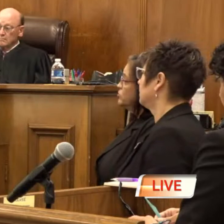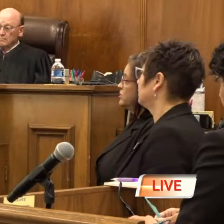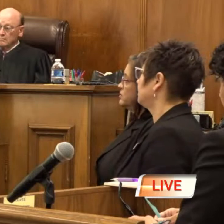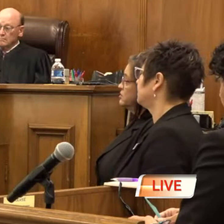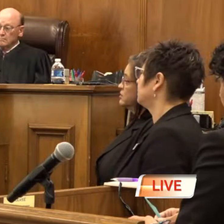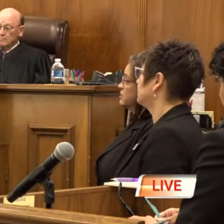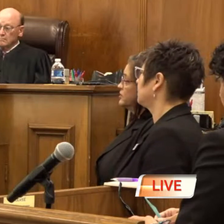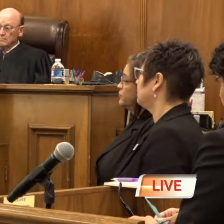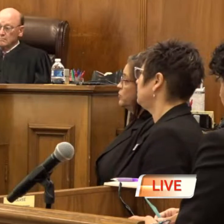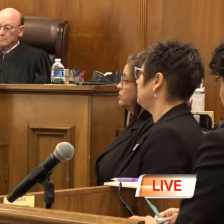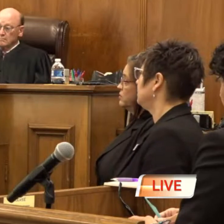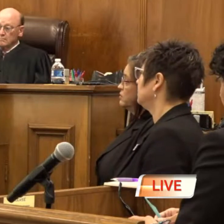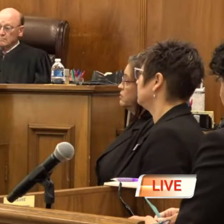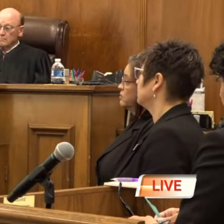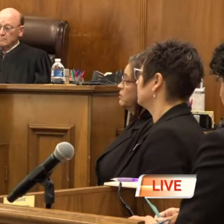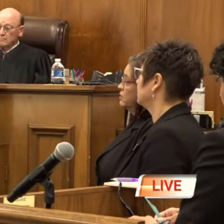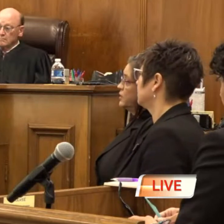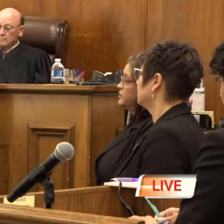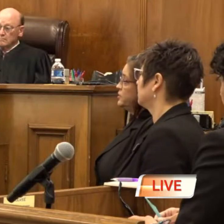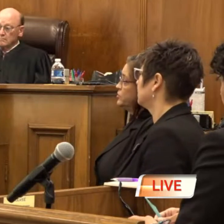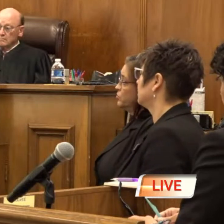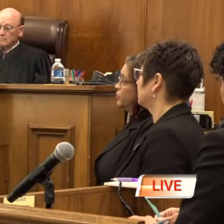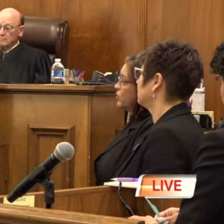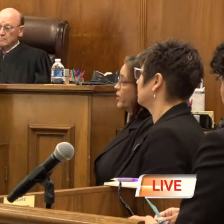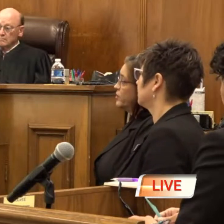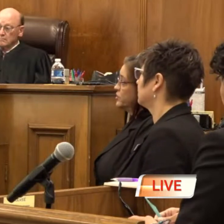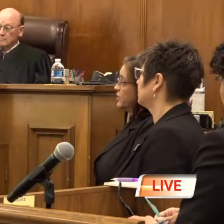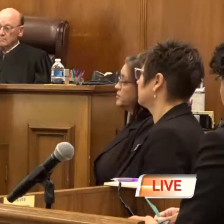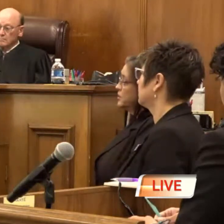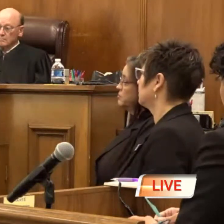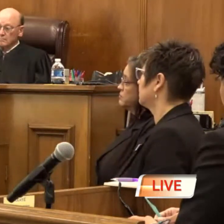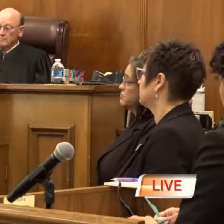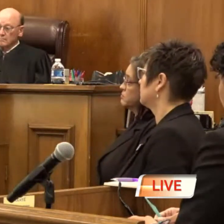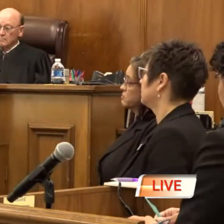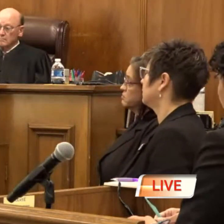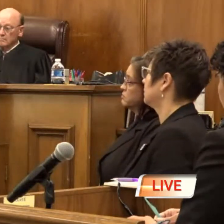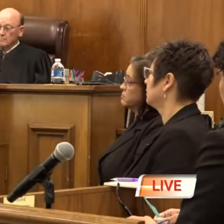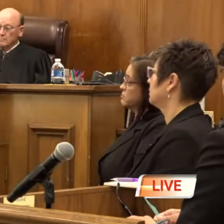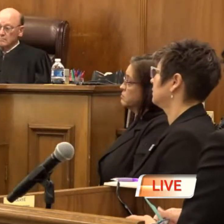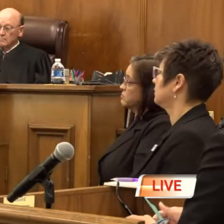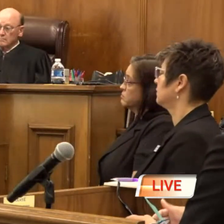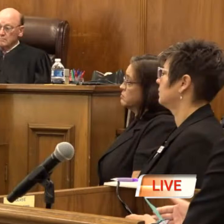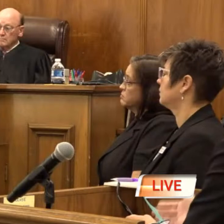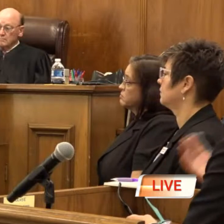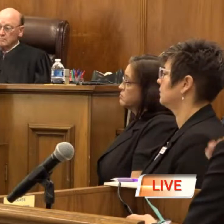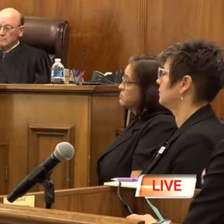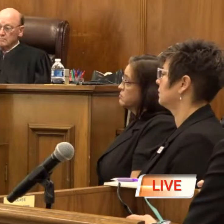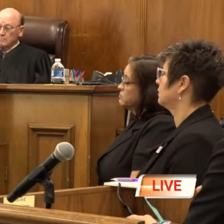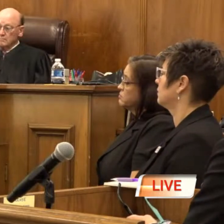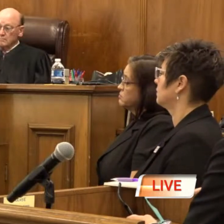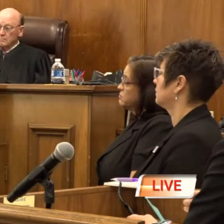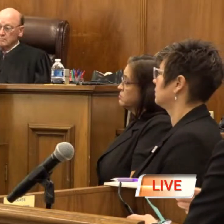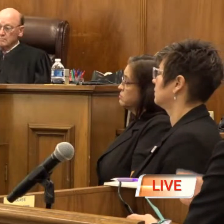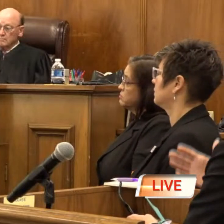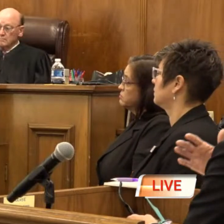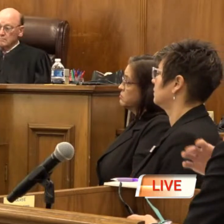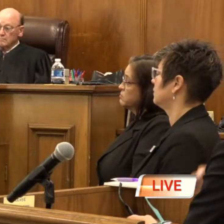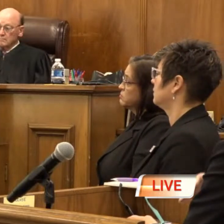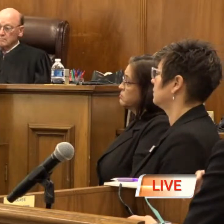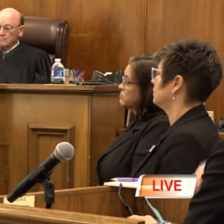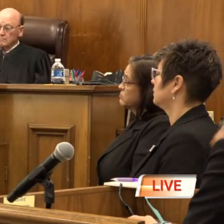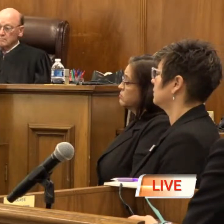Yes, mostly it's successful. It's easier with writing or texting. And do you feel that you